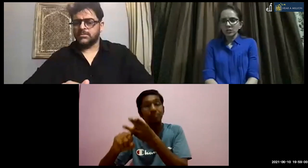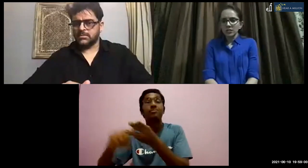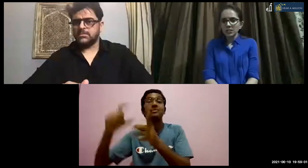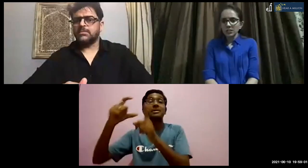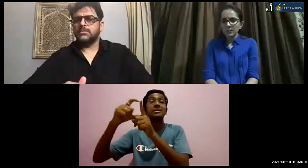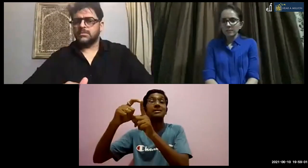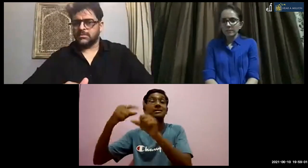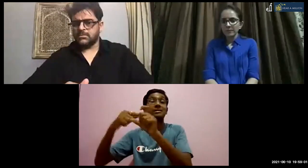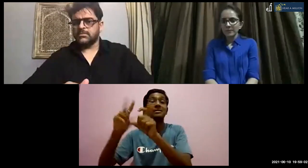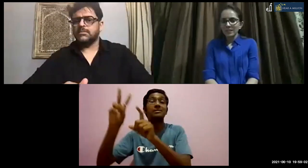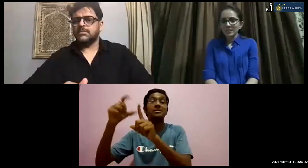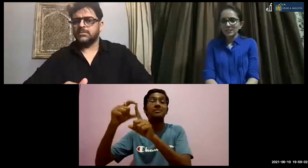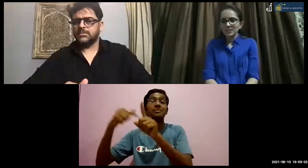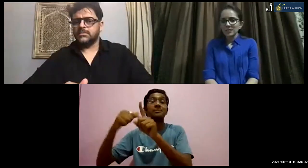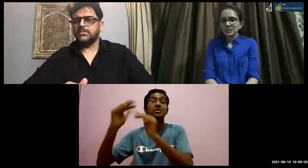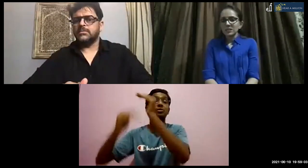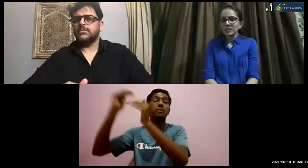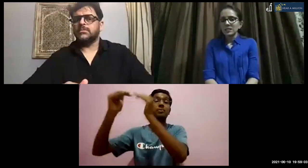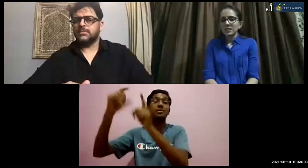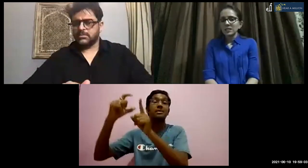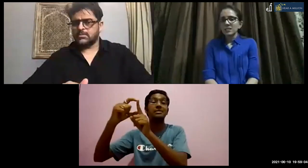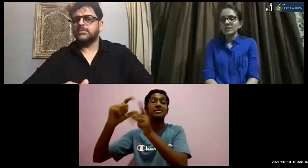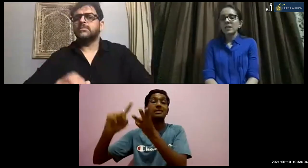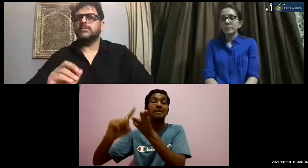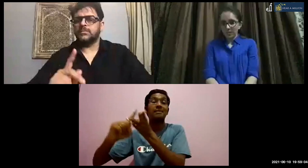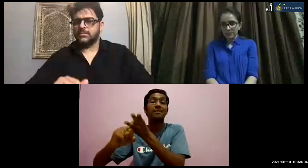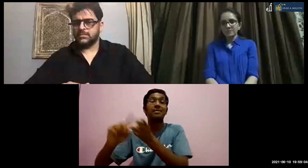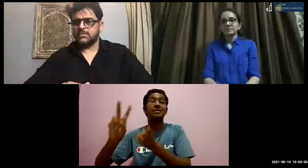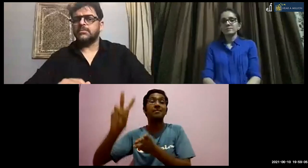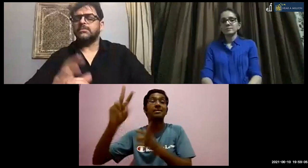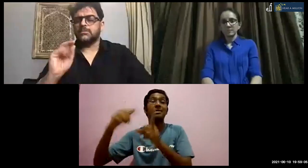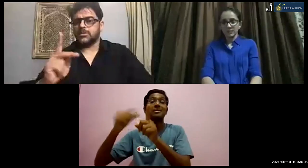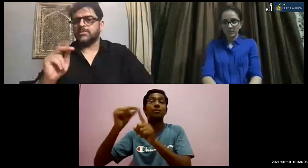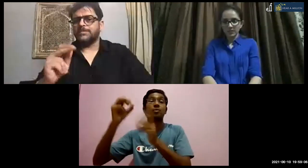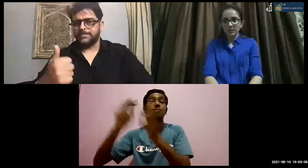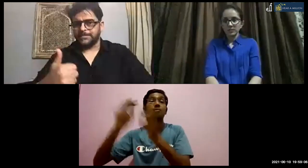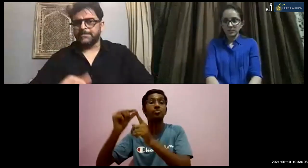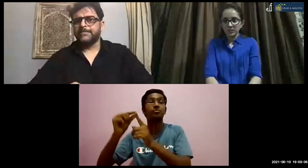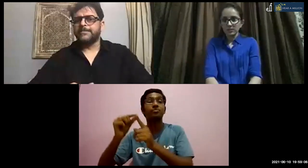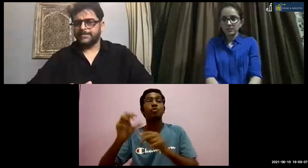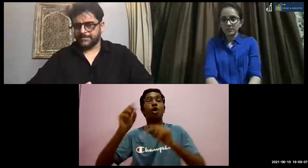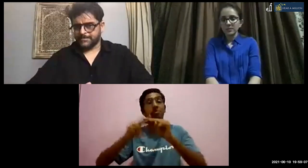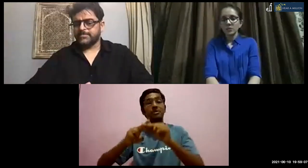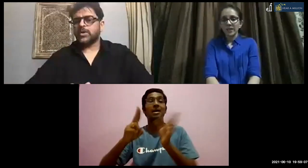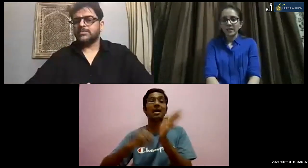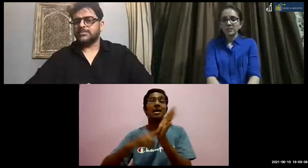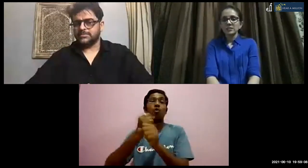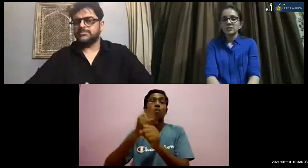Rural Development.